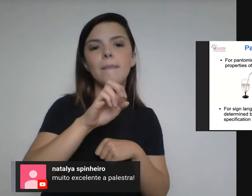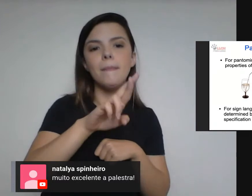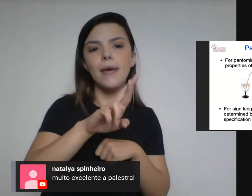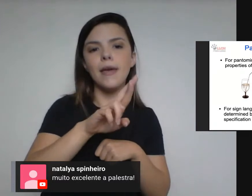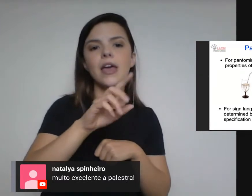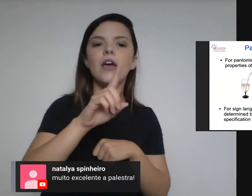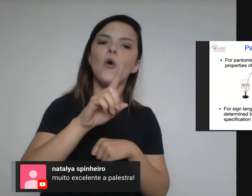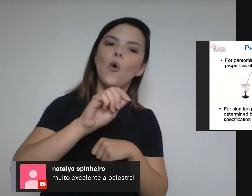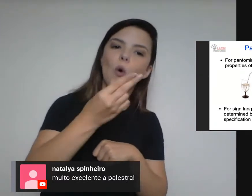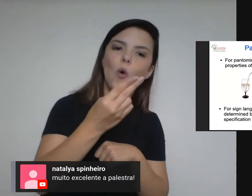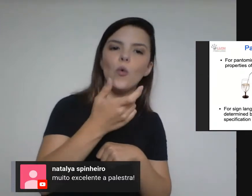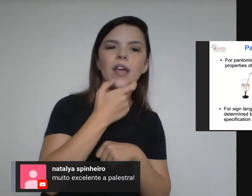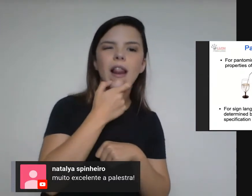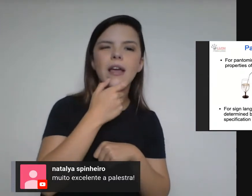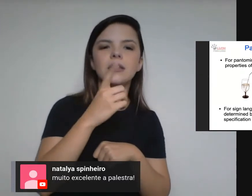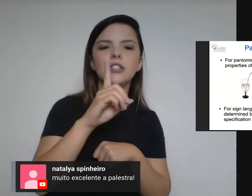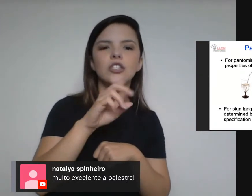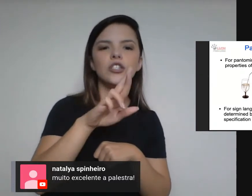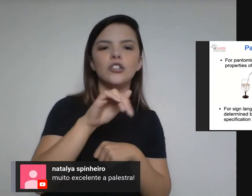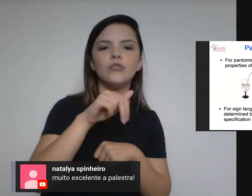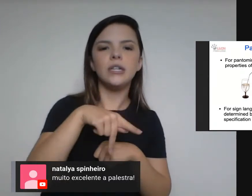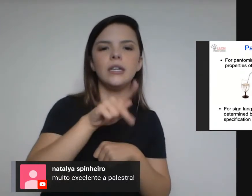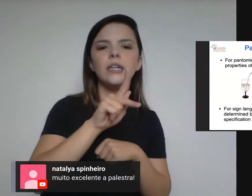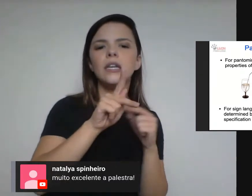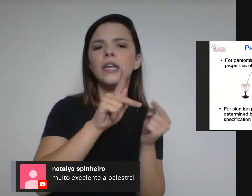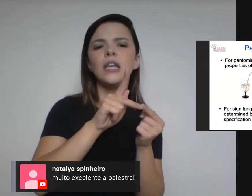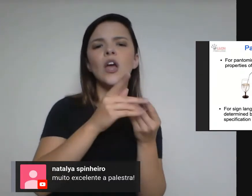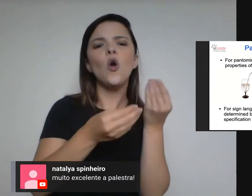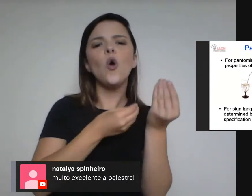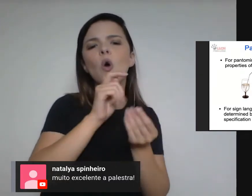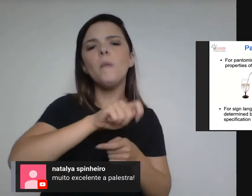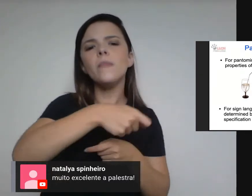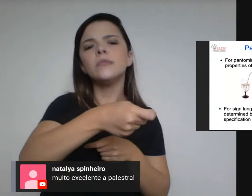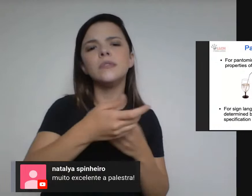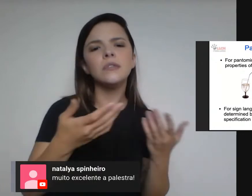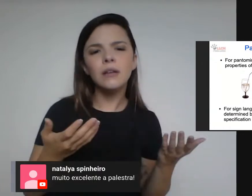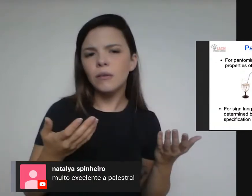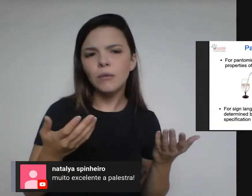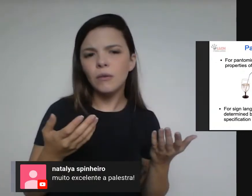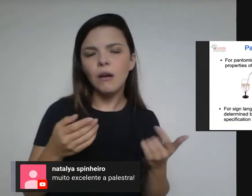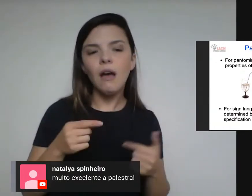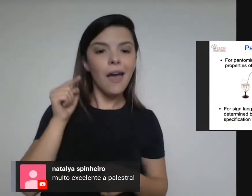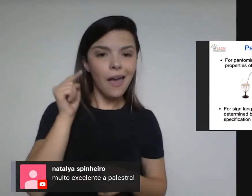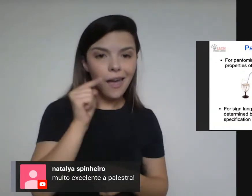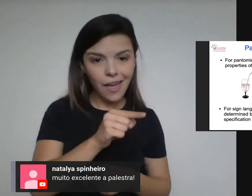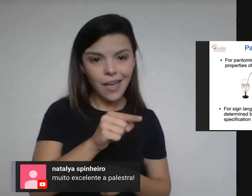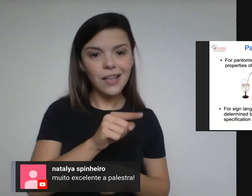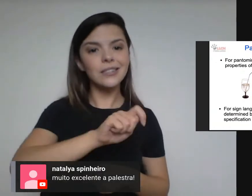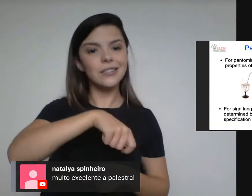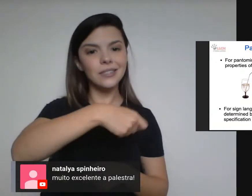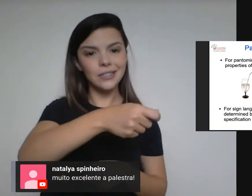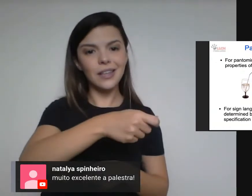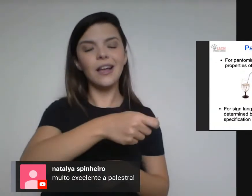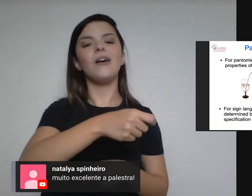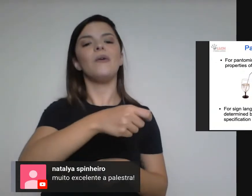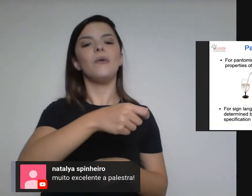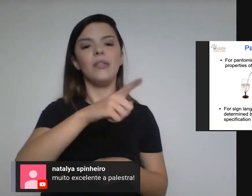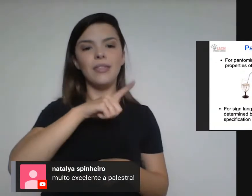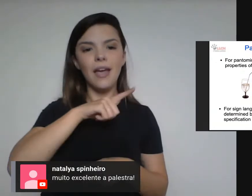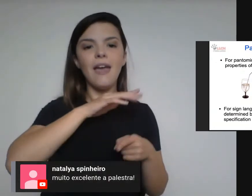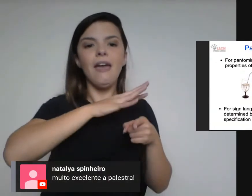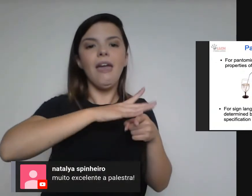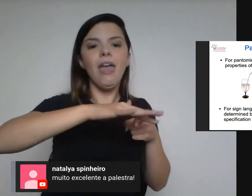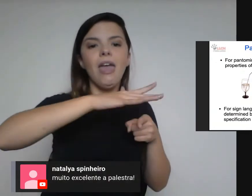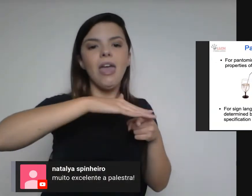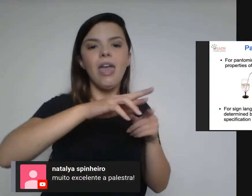the nature of the object, right? The sign drink is specified for a particular phonological representation,